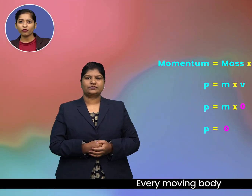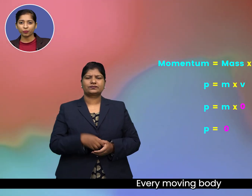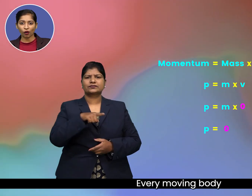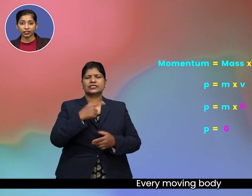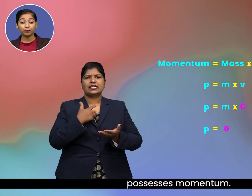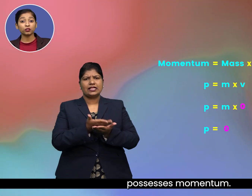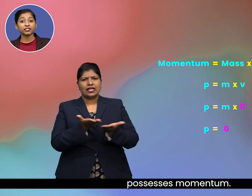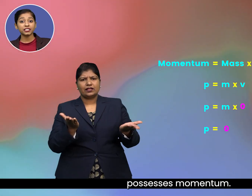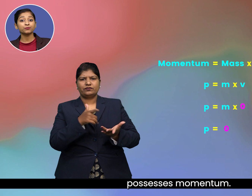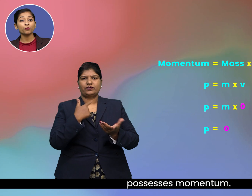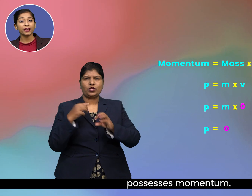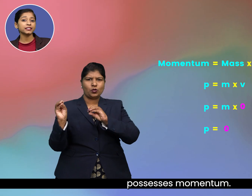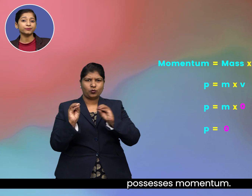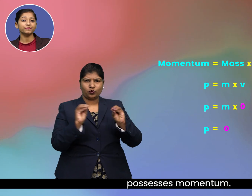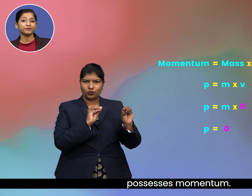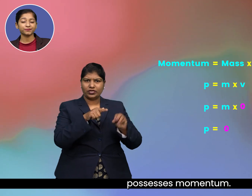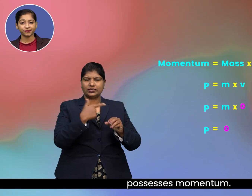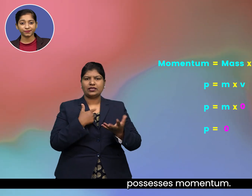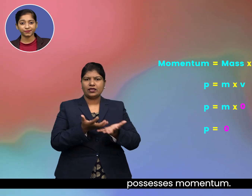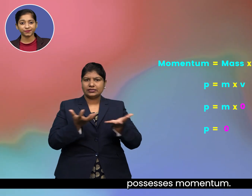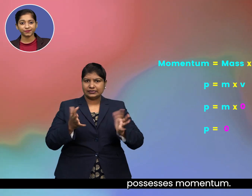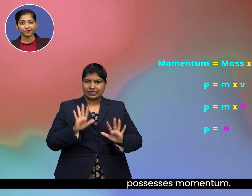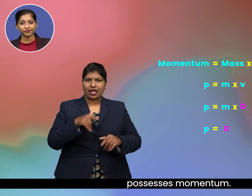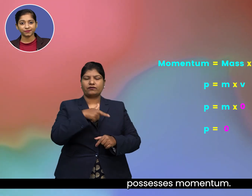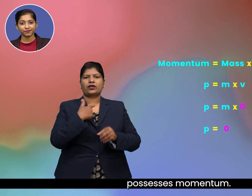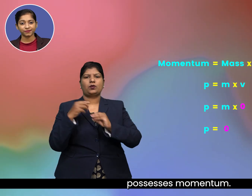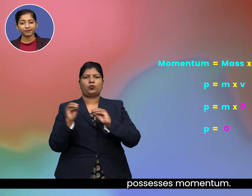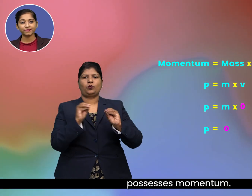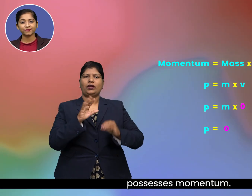Every moving body possesses momentum.